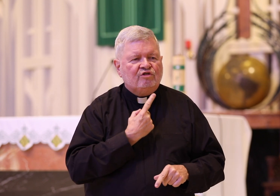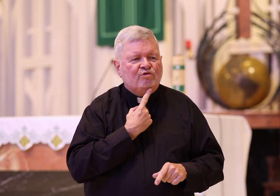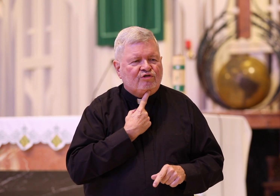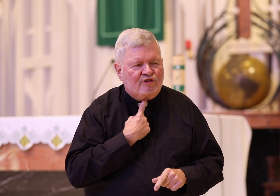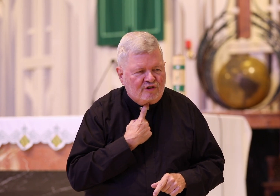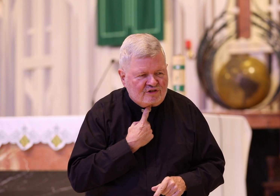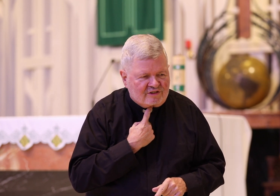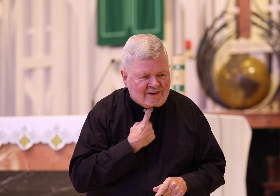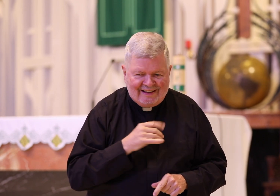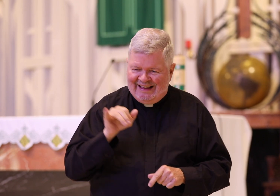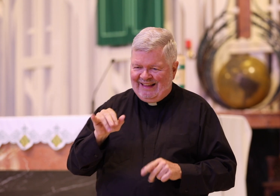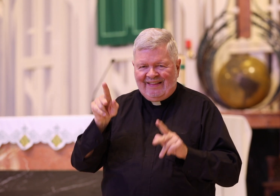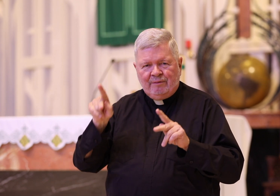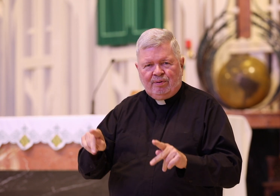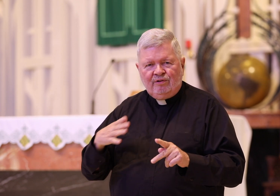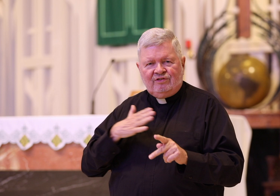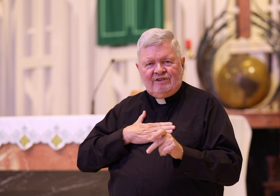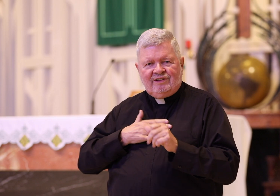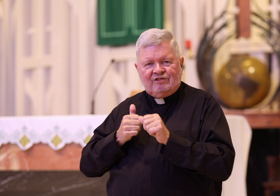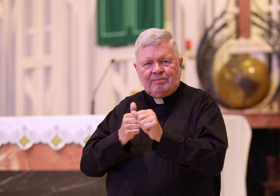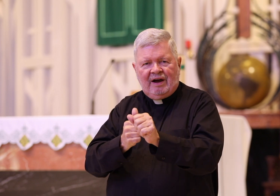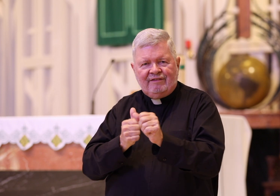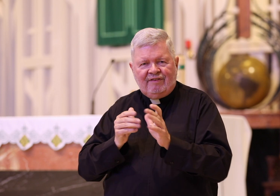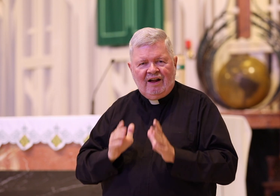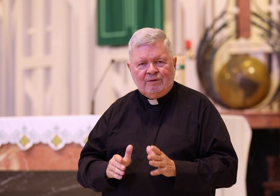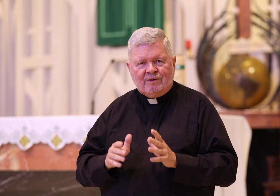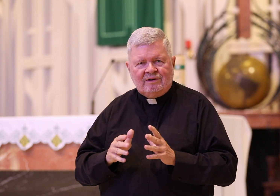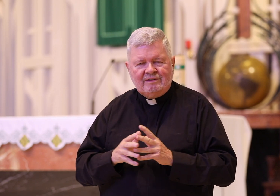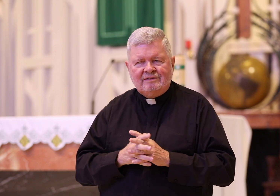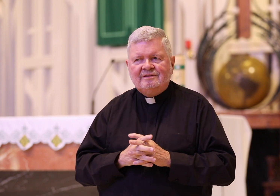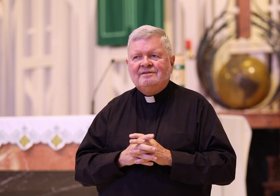who's thirsty, that person is my follower.